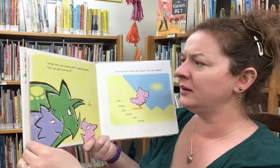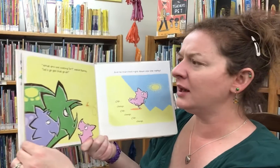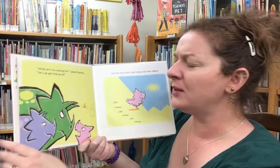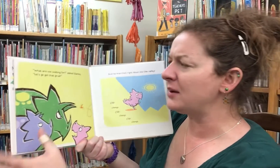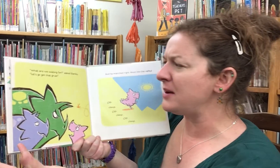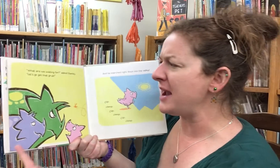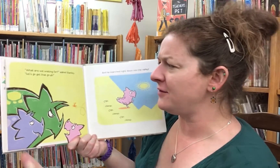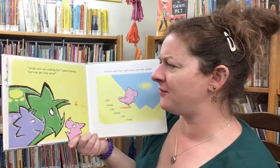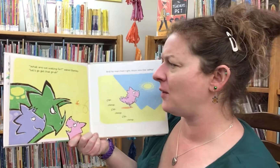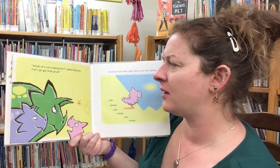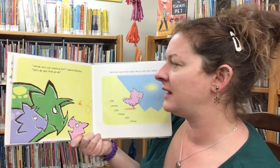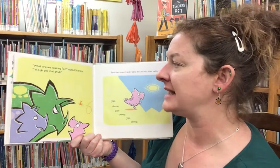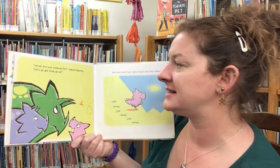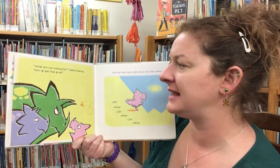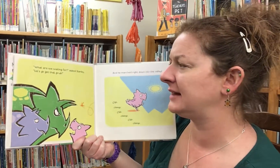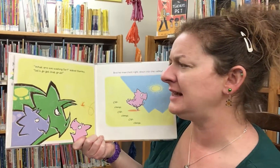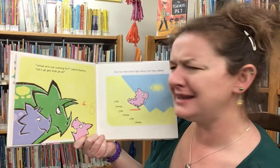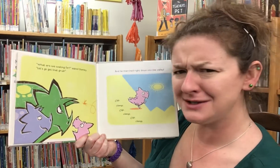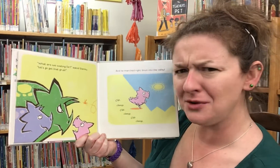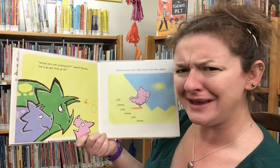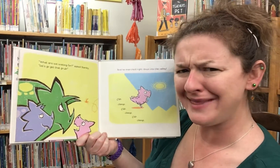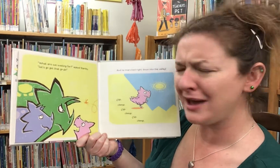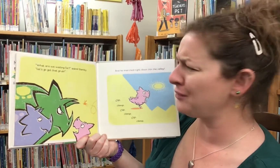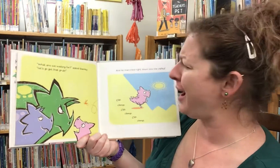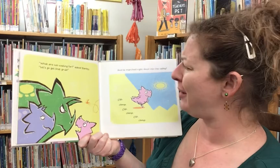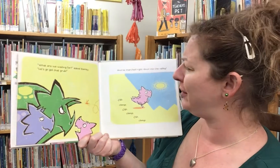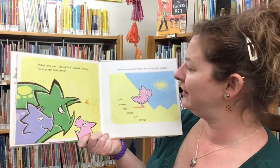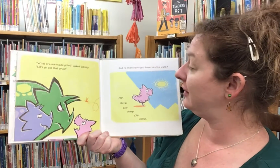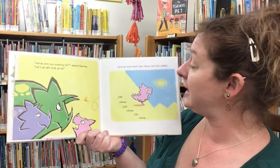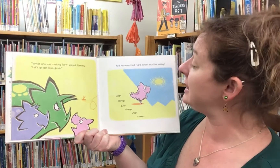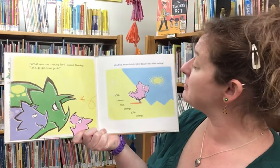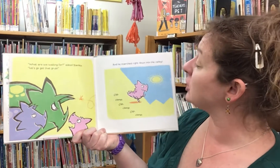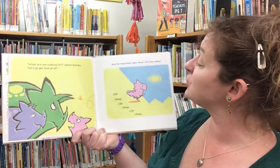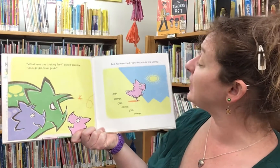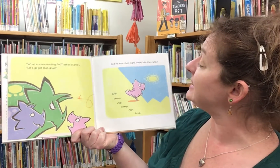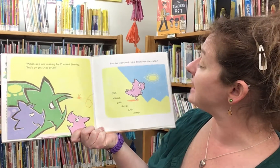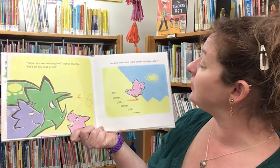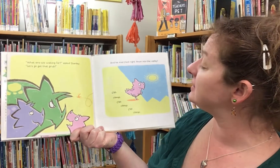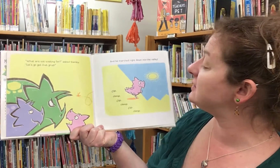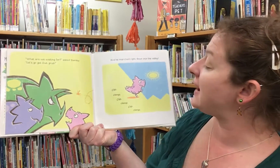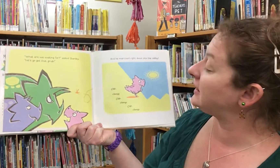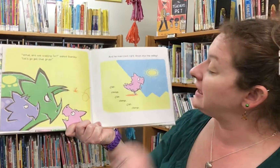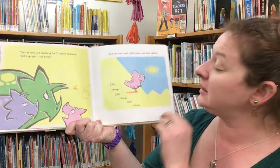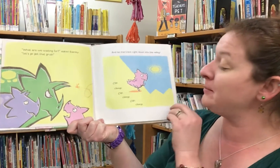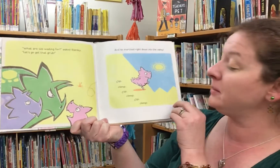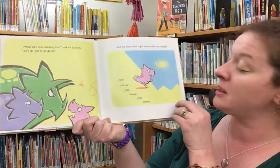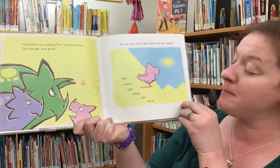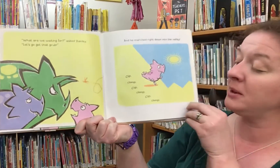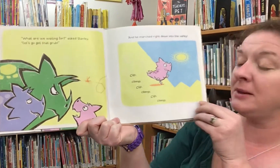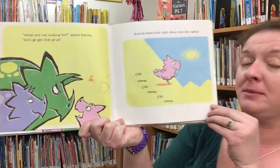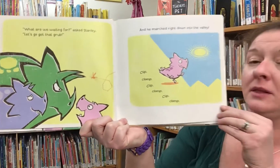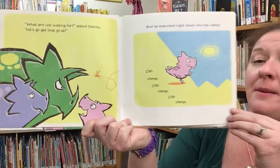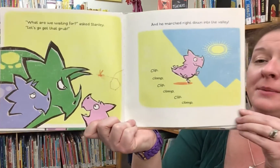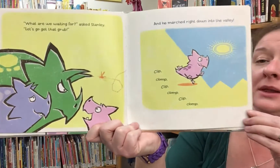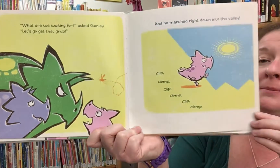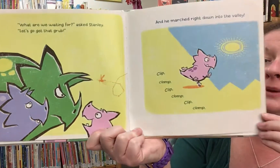"What are we waiting for?" asked Stanley. "Let's go get that grub." And he marched right down into the valley, clip, clomp, clip, clomp, clip,